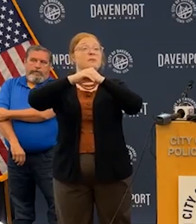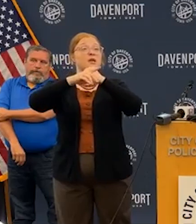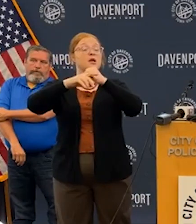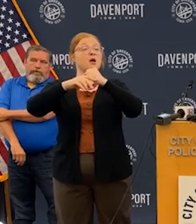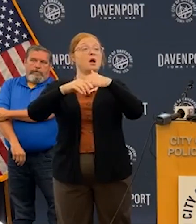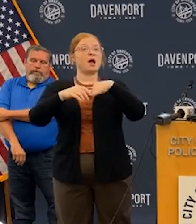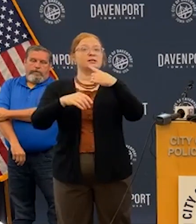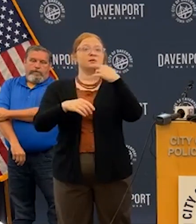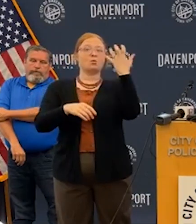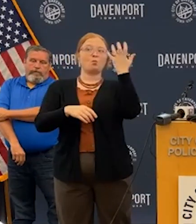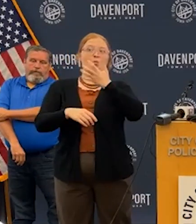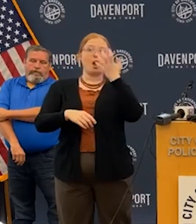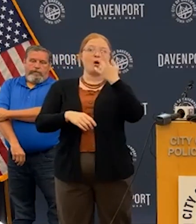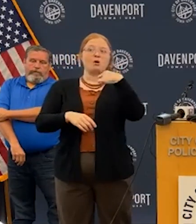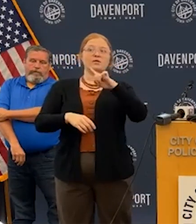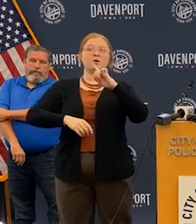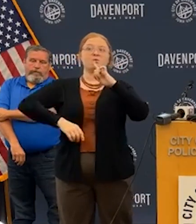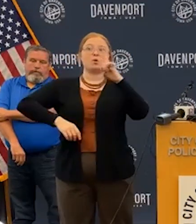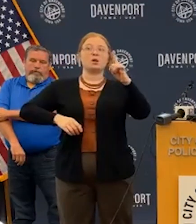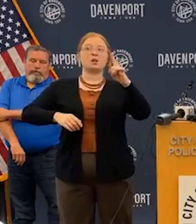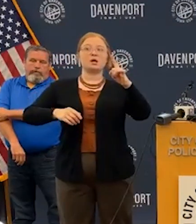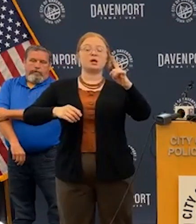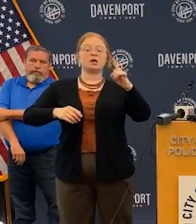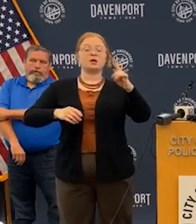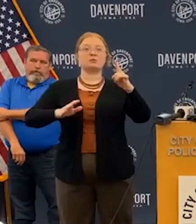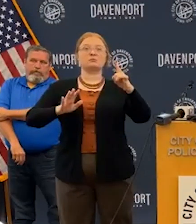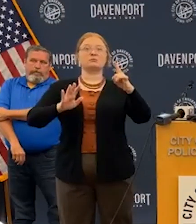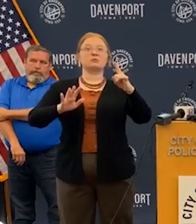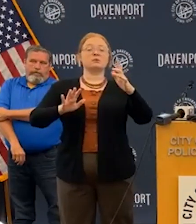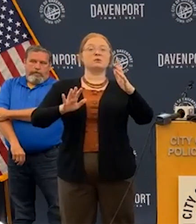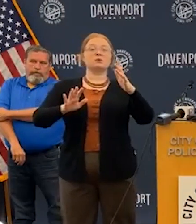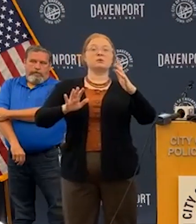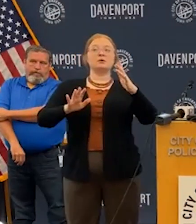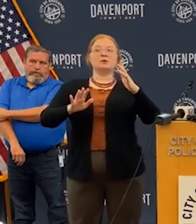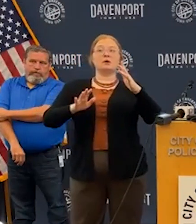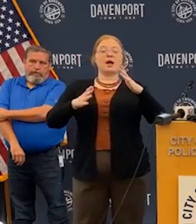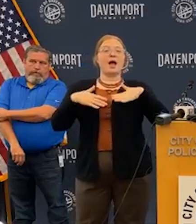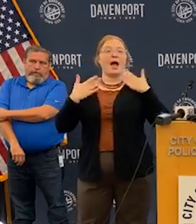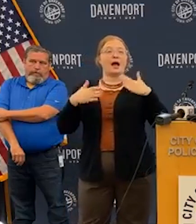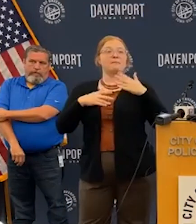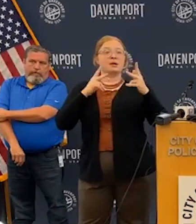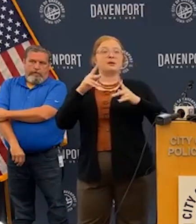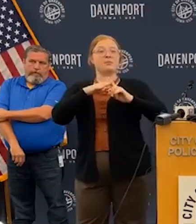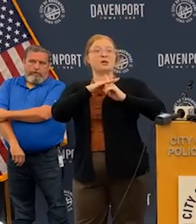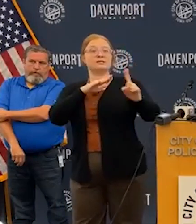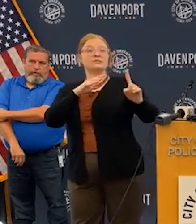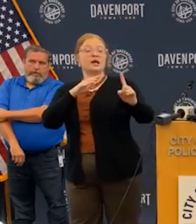people escaped with their lives. Some did.